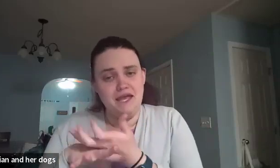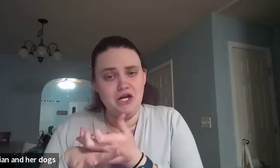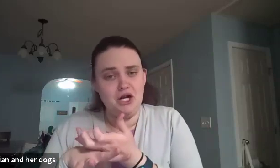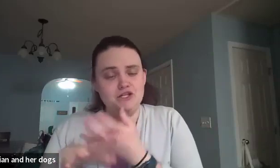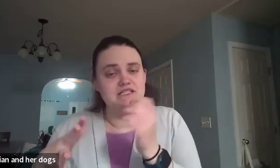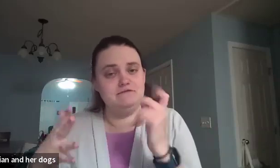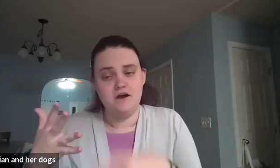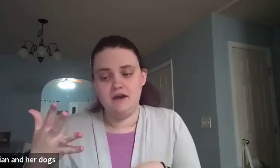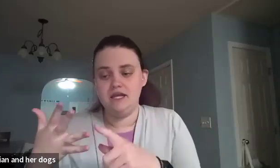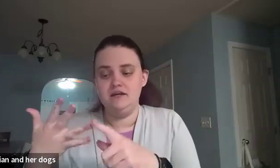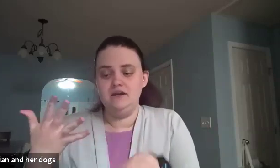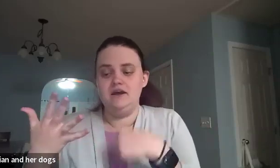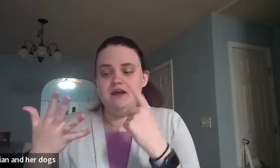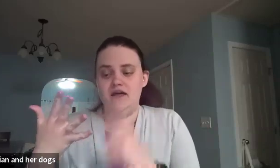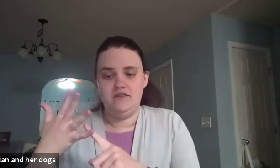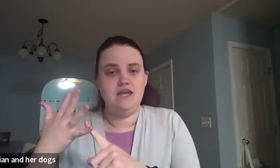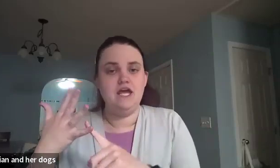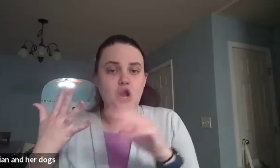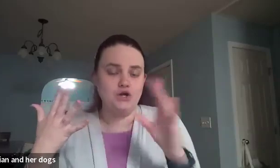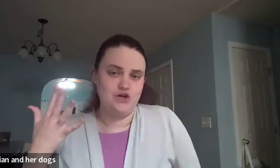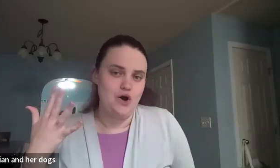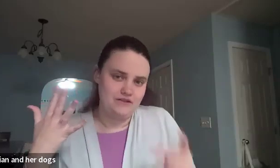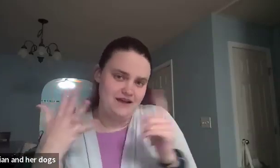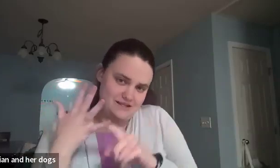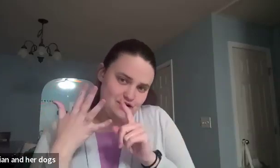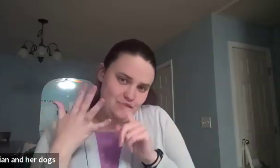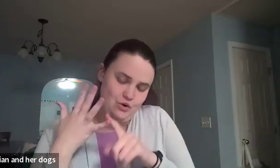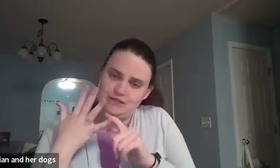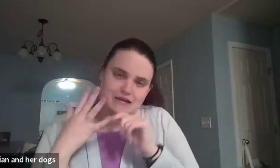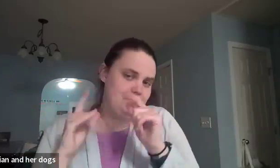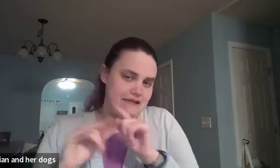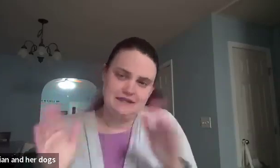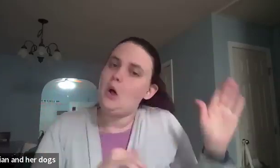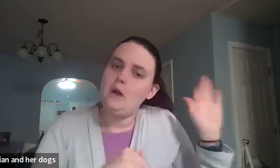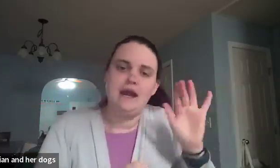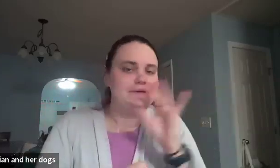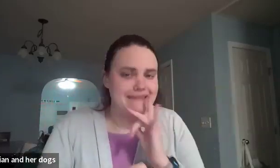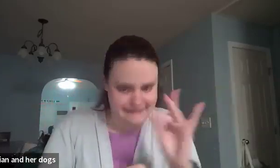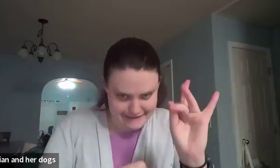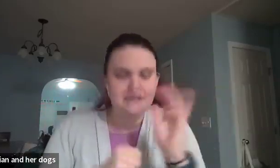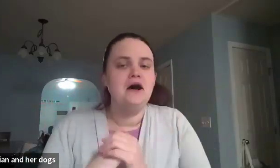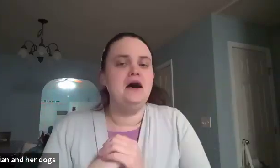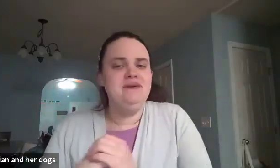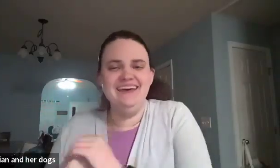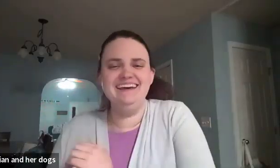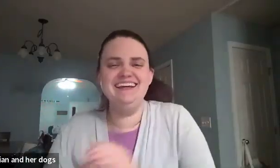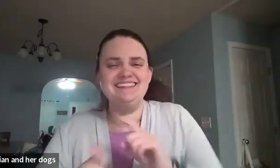begging her, and she said, "Fine." And then our dog, the last dog, who was not planned at all, and I was 18.